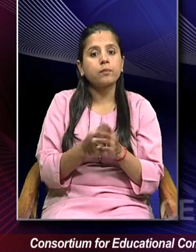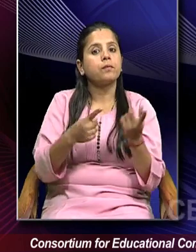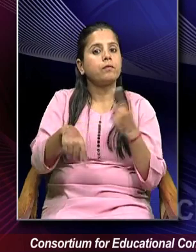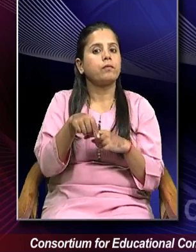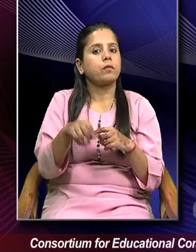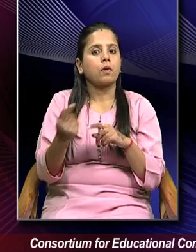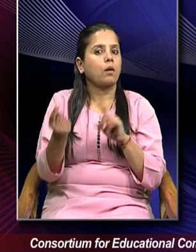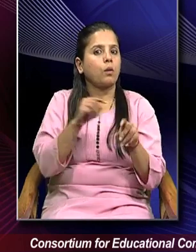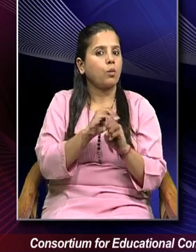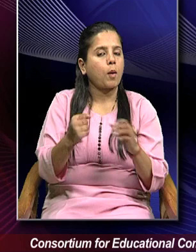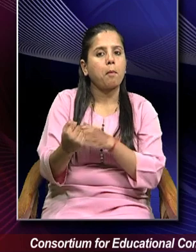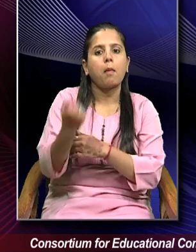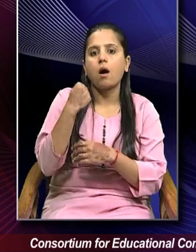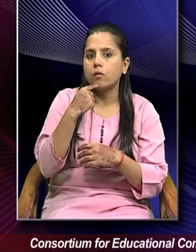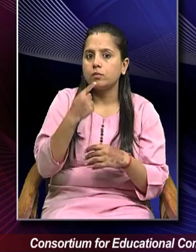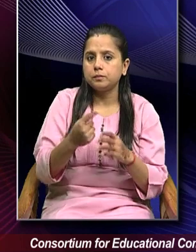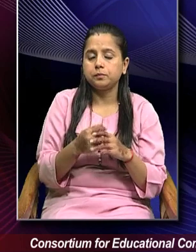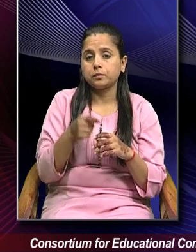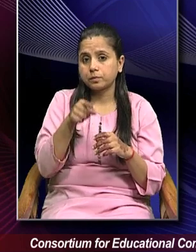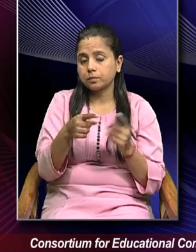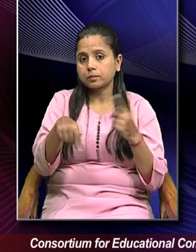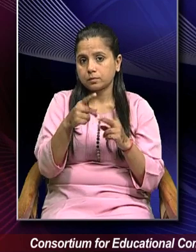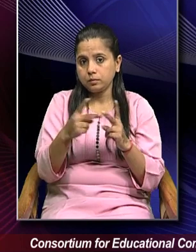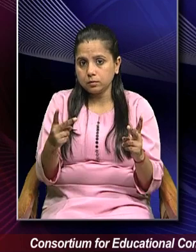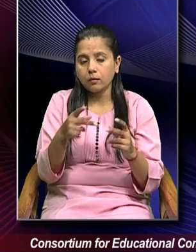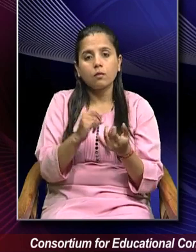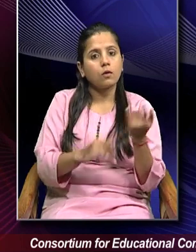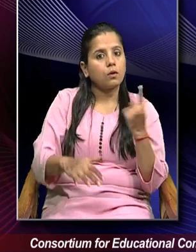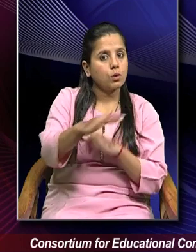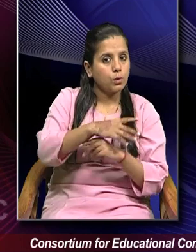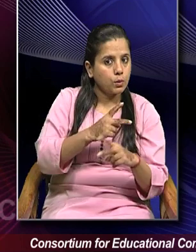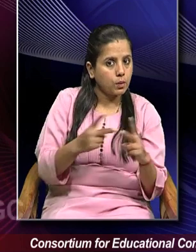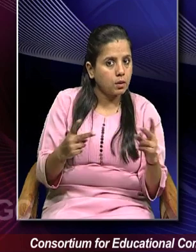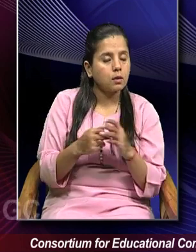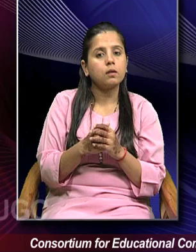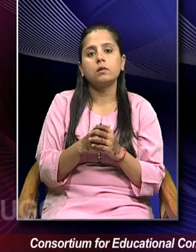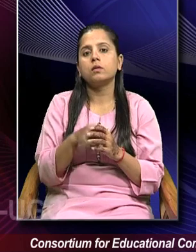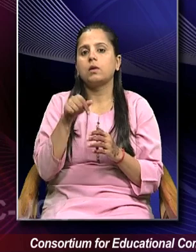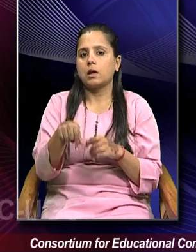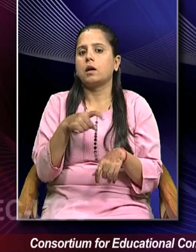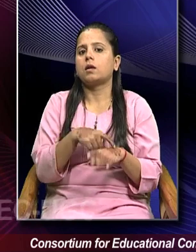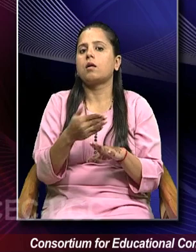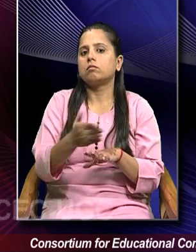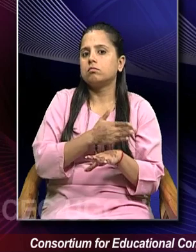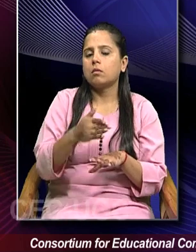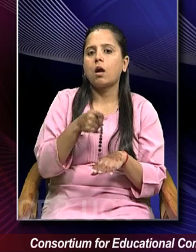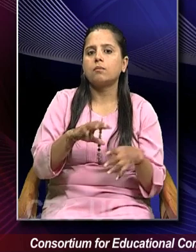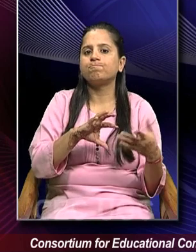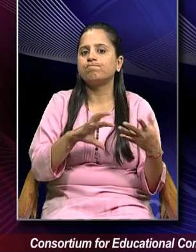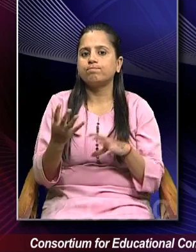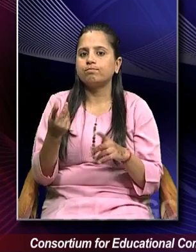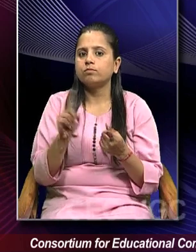become too powerful. So this kind of a situation at this point of time was also creating a lot